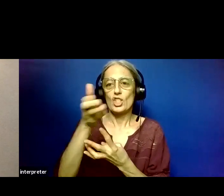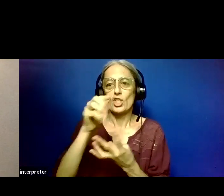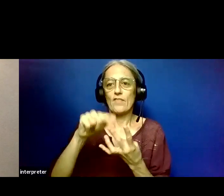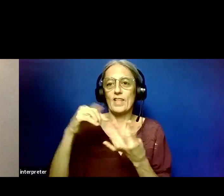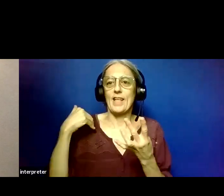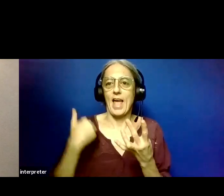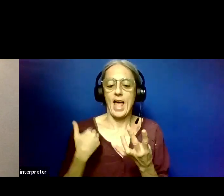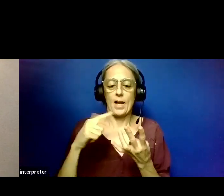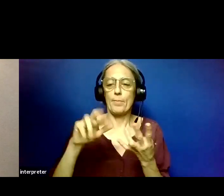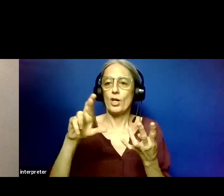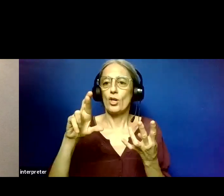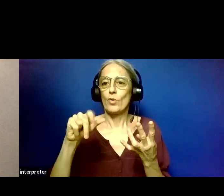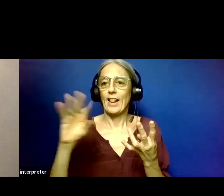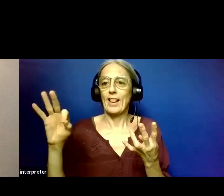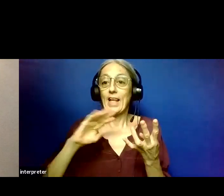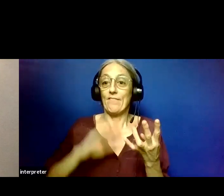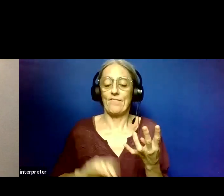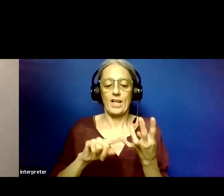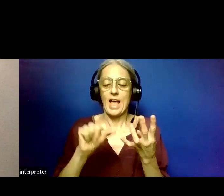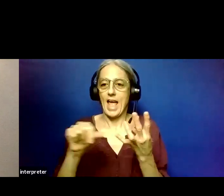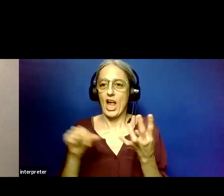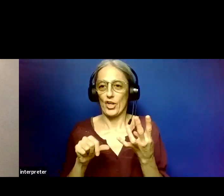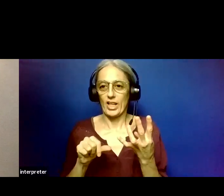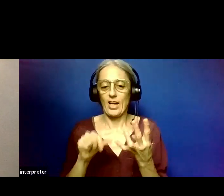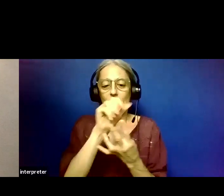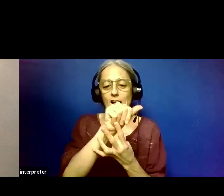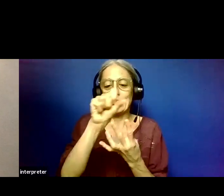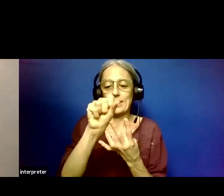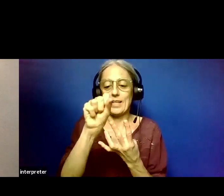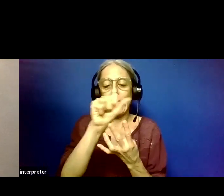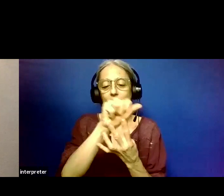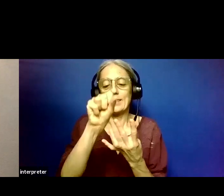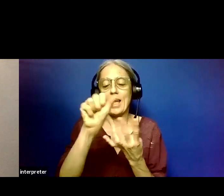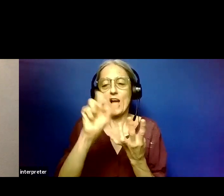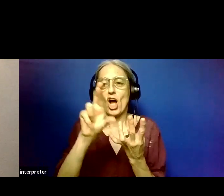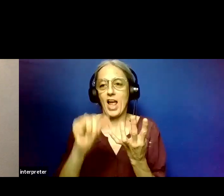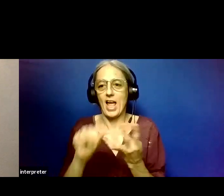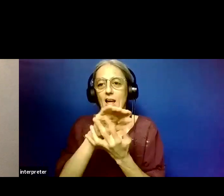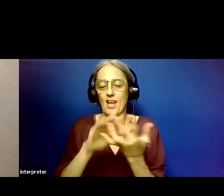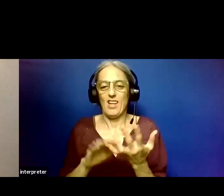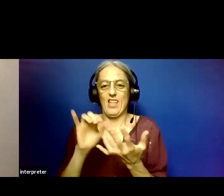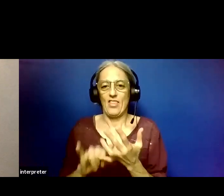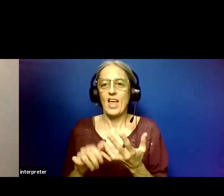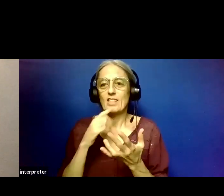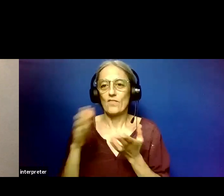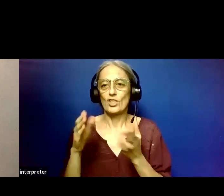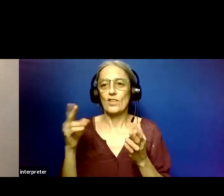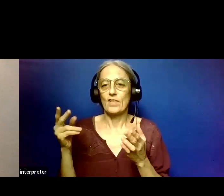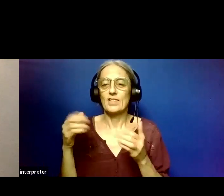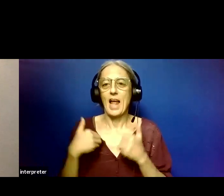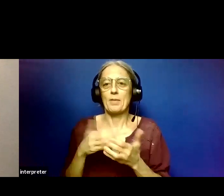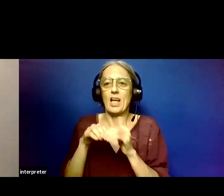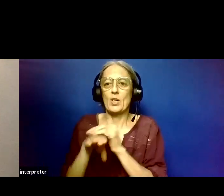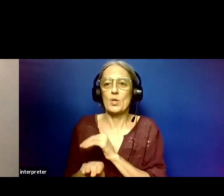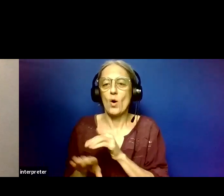FAA instructions. And but those are two really cool things that we're doing. I am